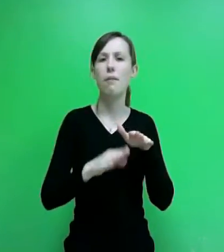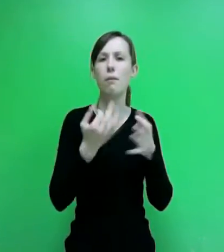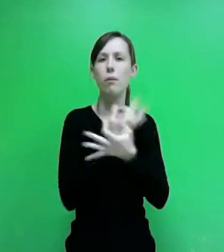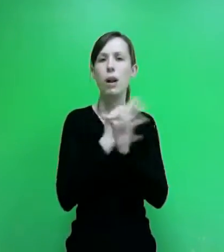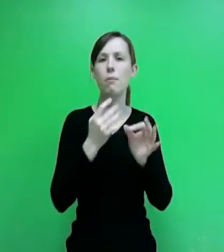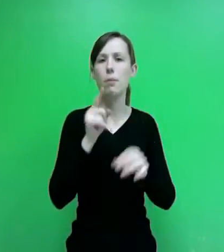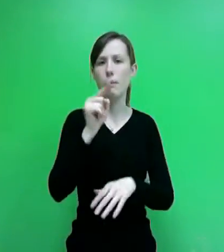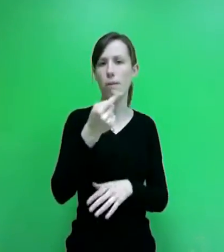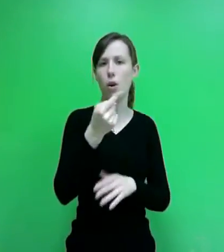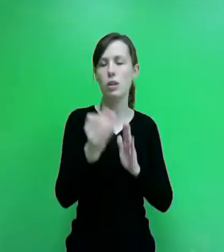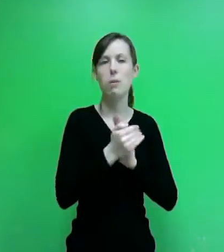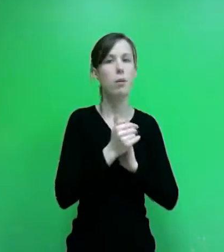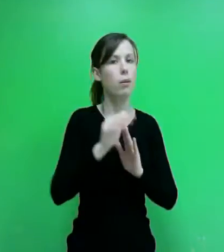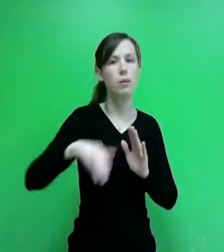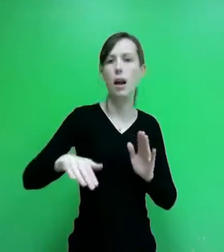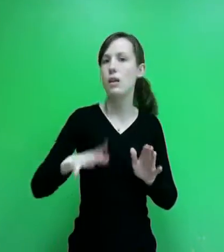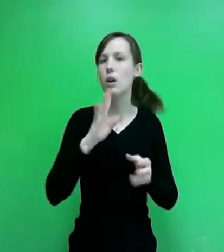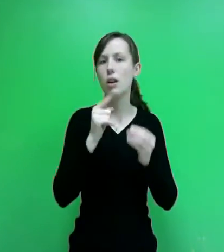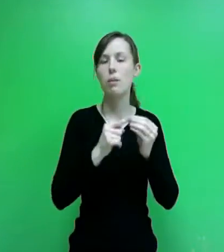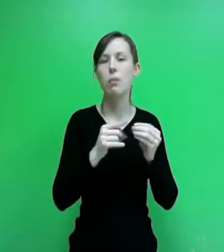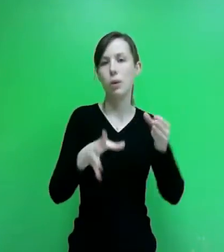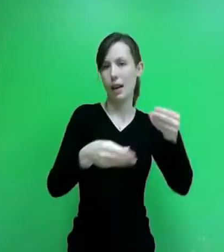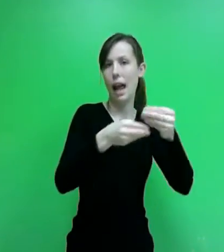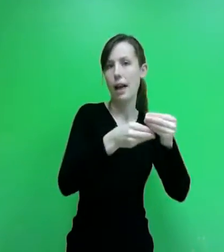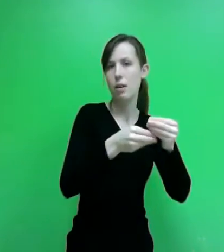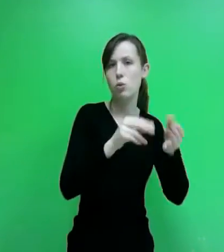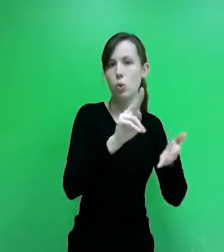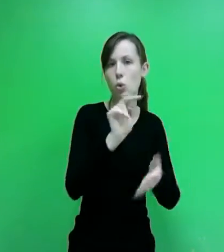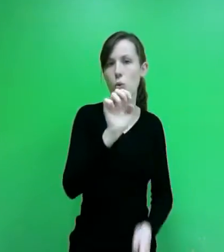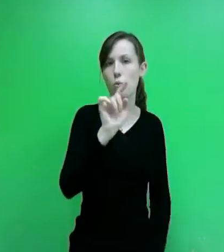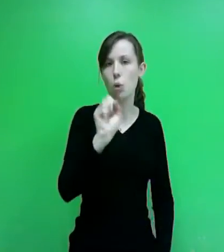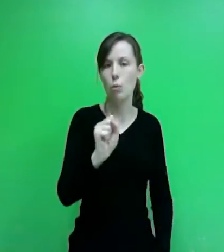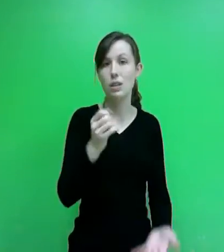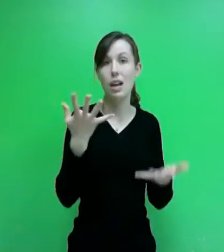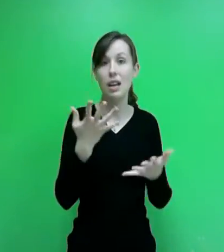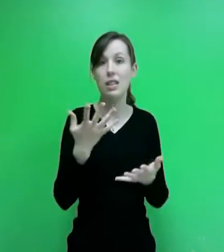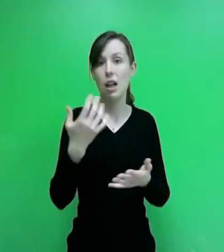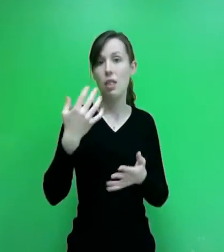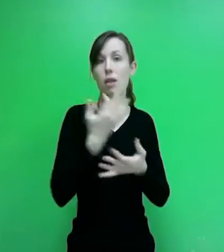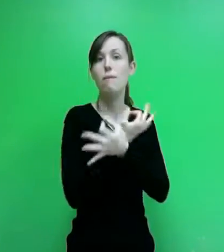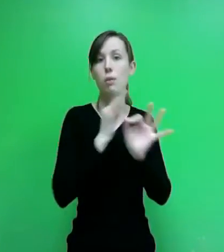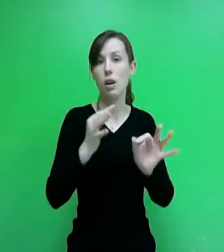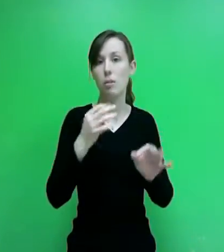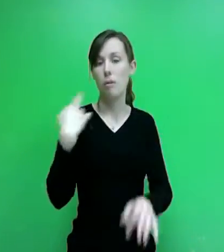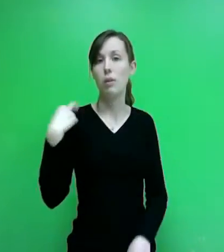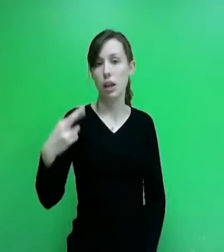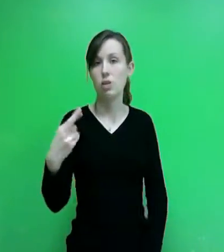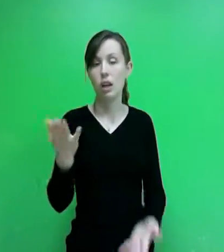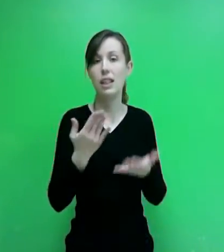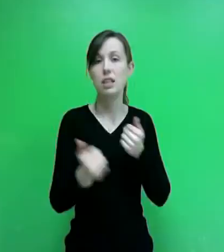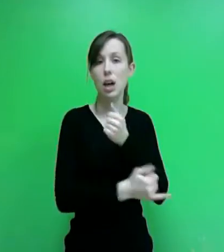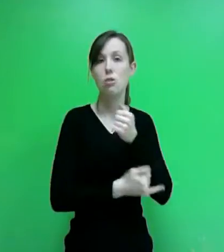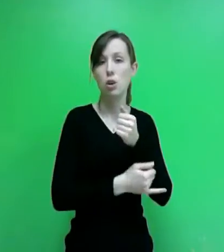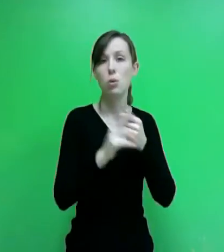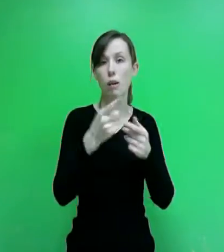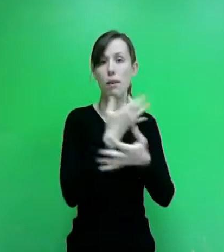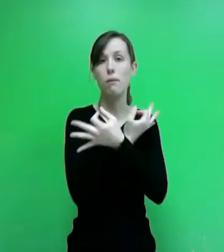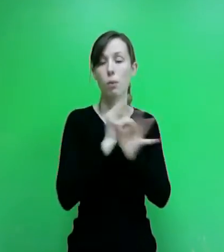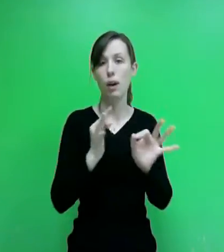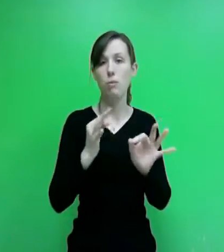that we have not talked about, but you can add this to your notes, is the freedom of religion. In this country, you have the freedom to worship any way that